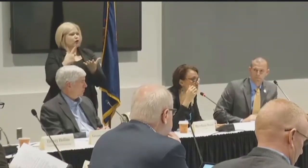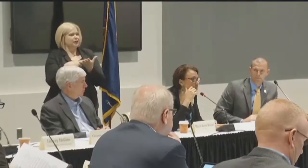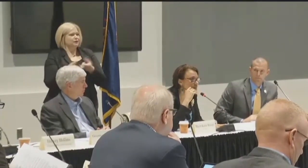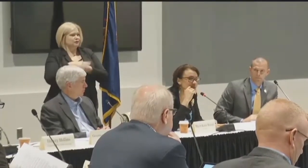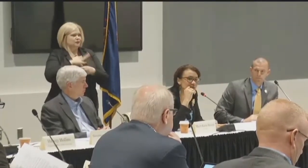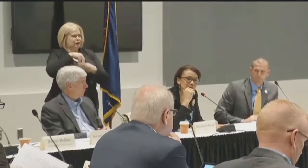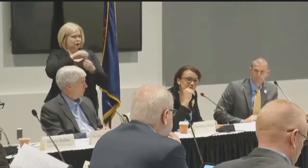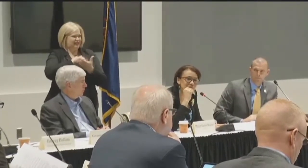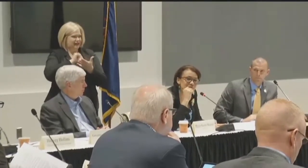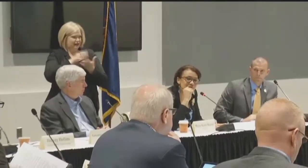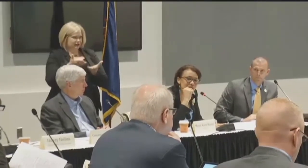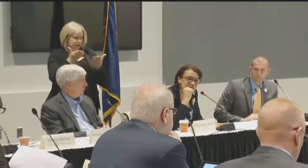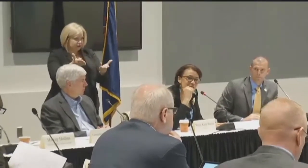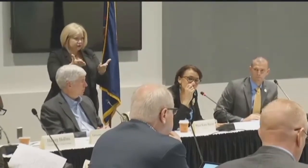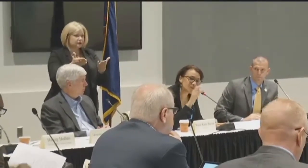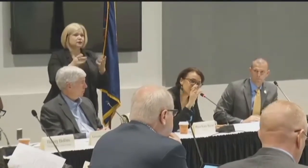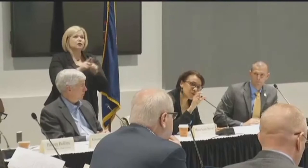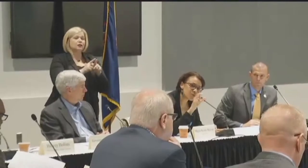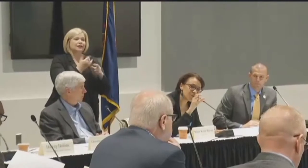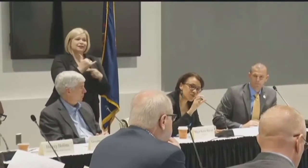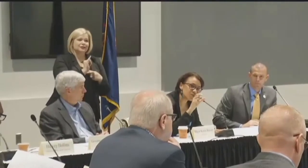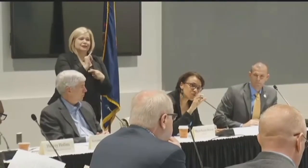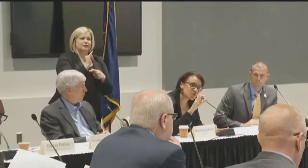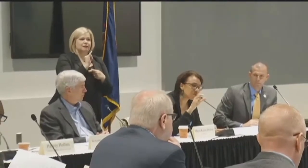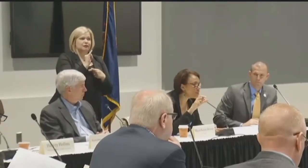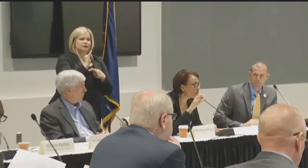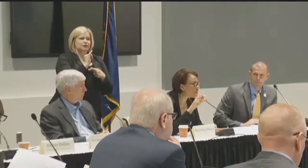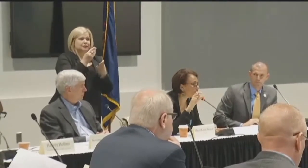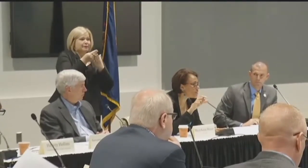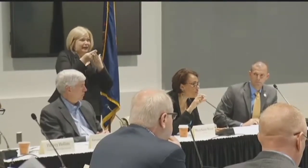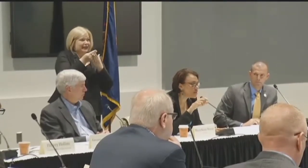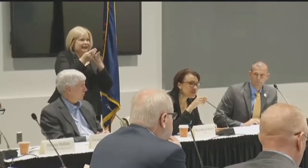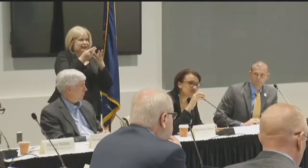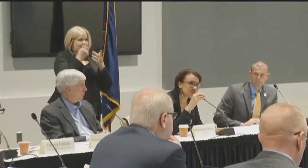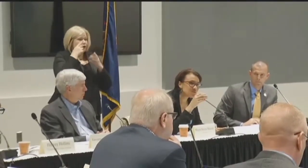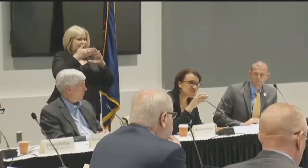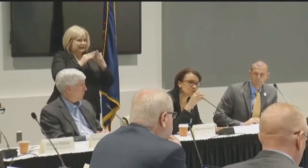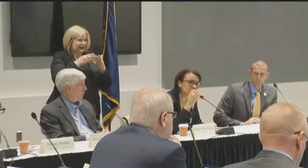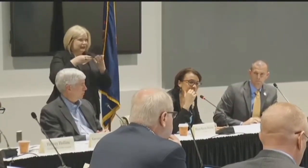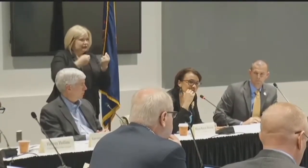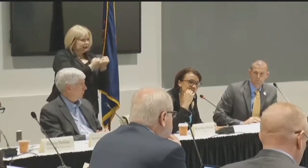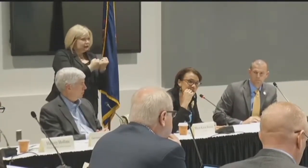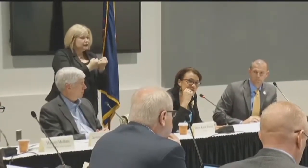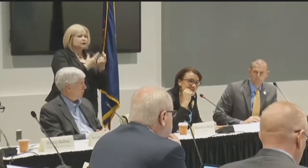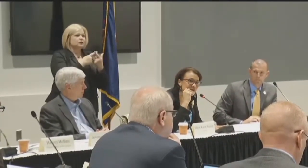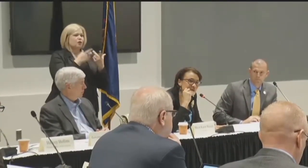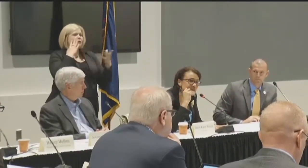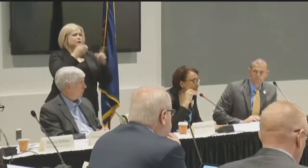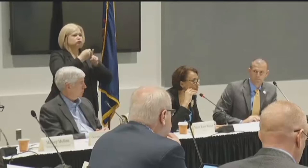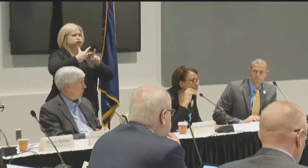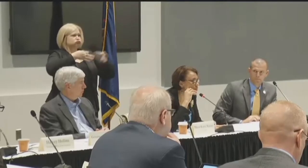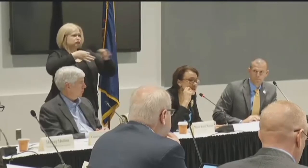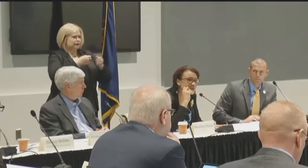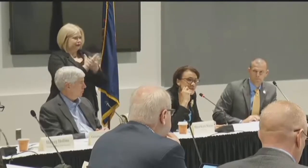here. There's still a revenue source in there for the city. So these things will be explained, and I'm going to